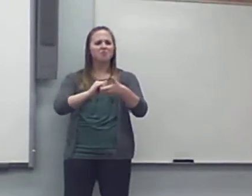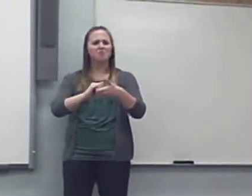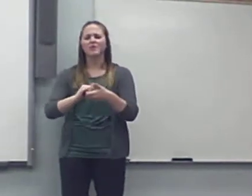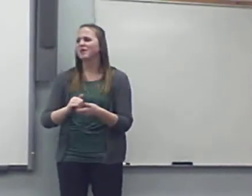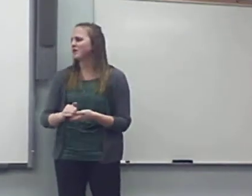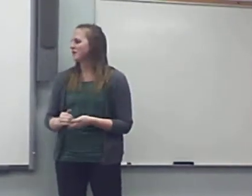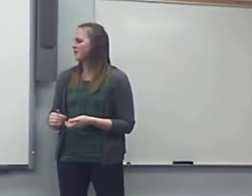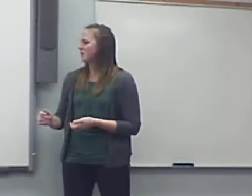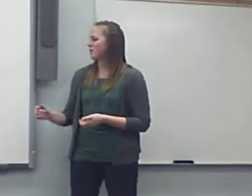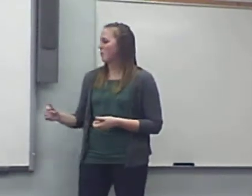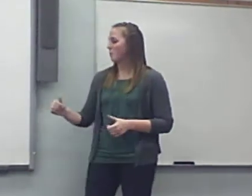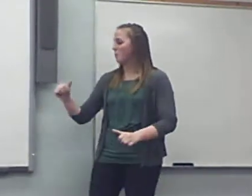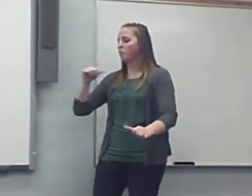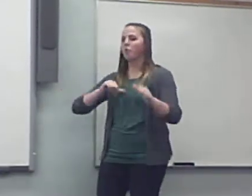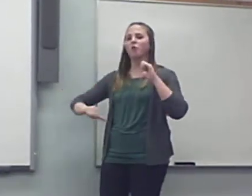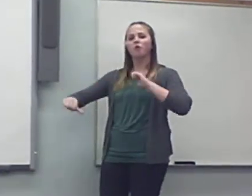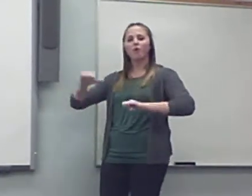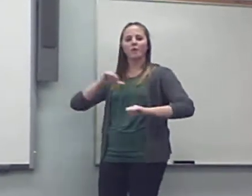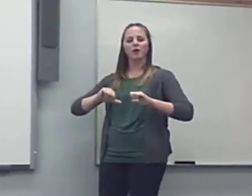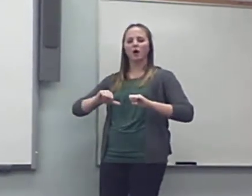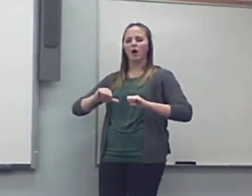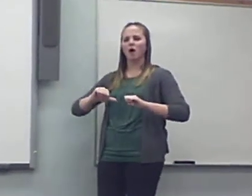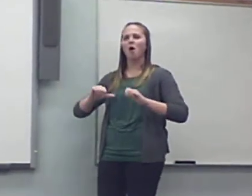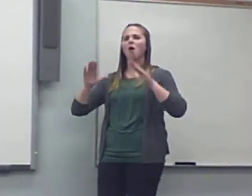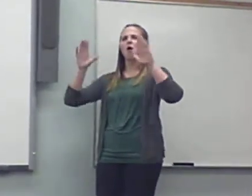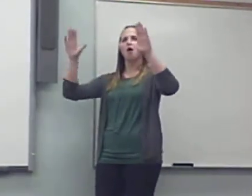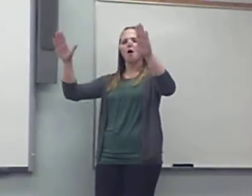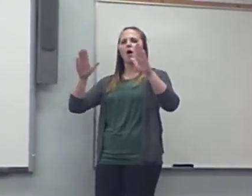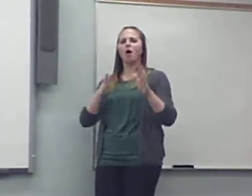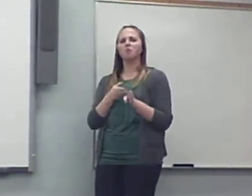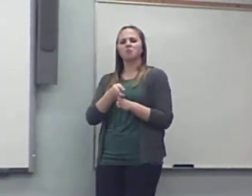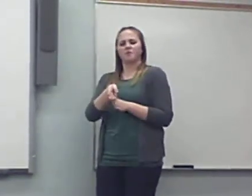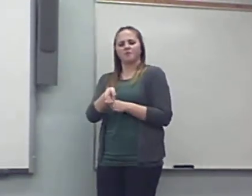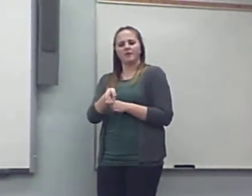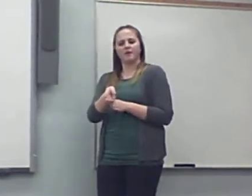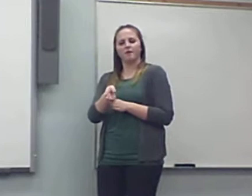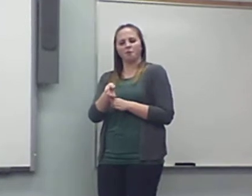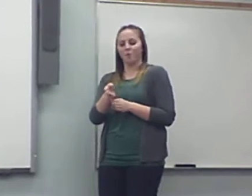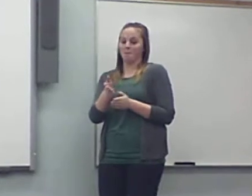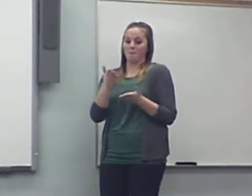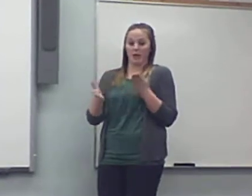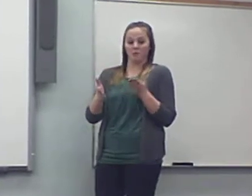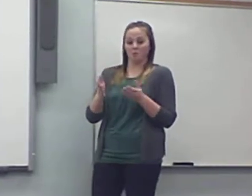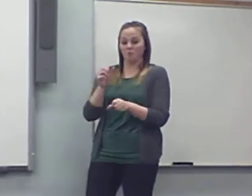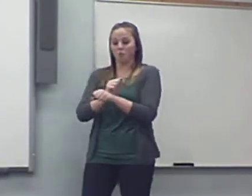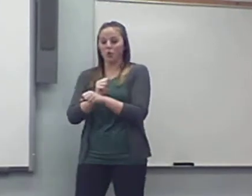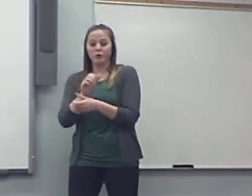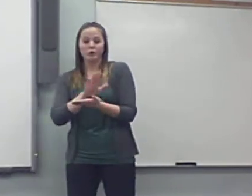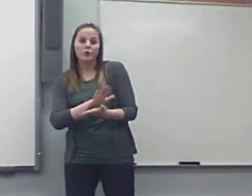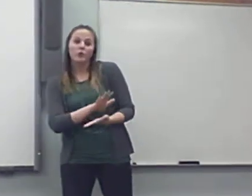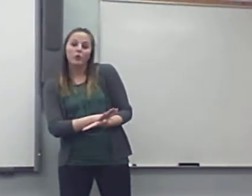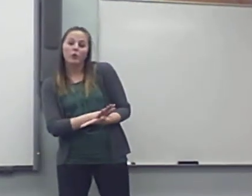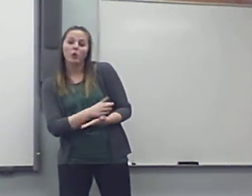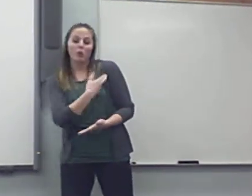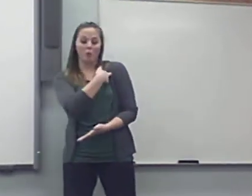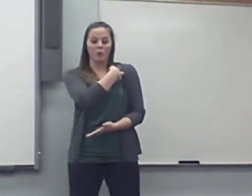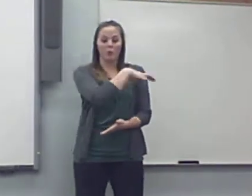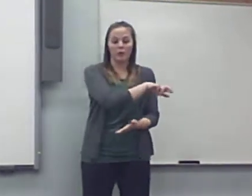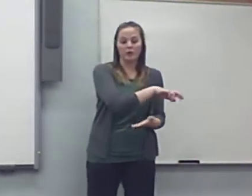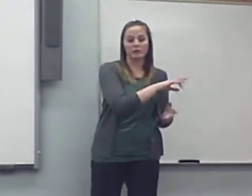arts is a great field if you want to do anything within a school, right? If you want to do even religious interpreting, you know, requires a lot of